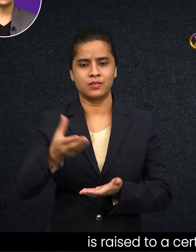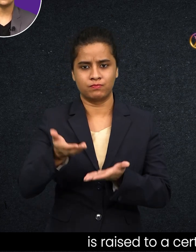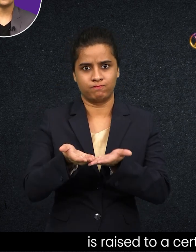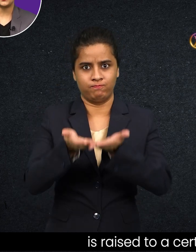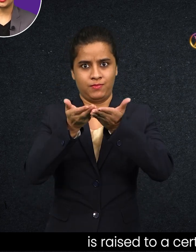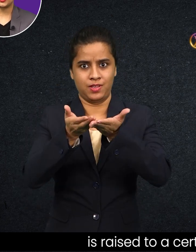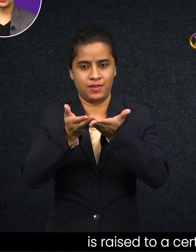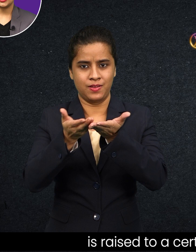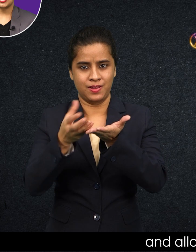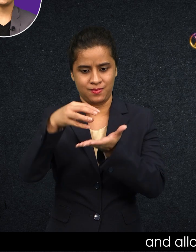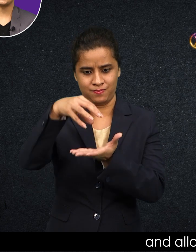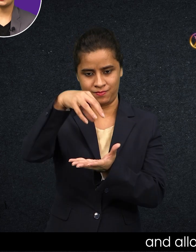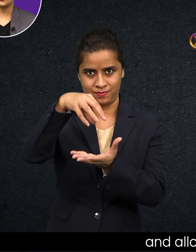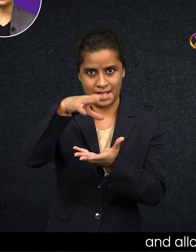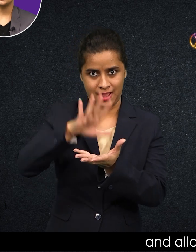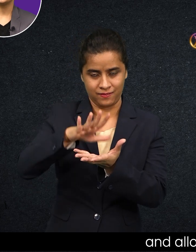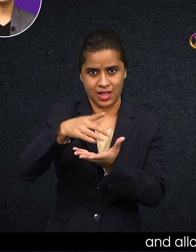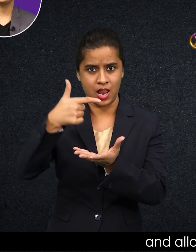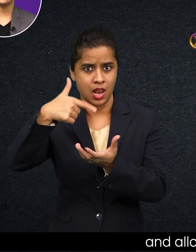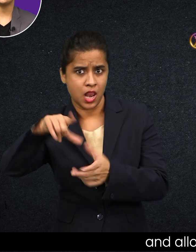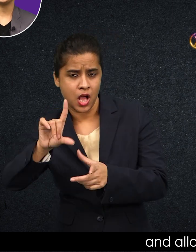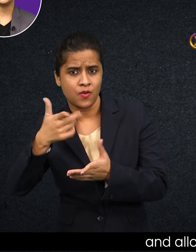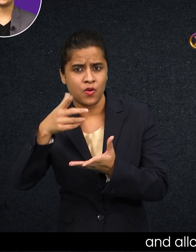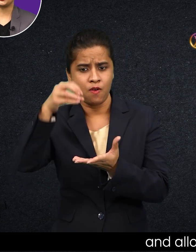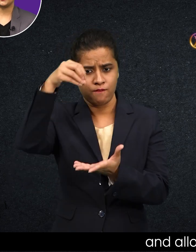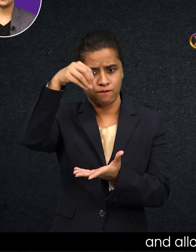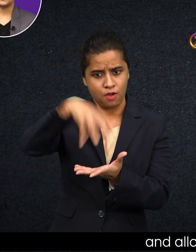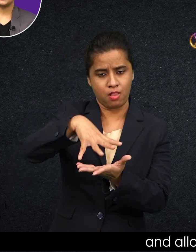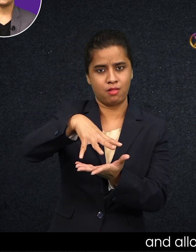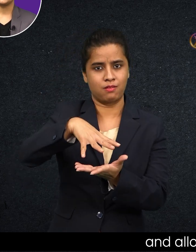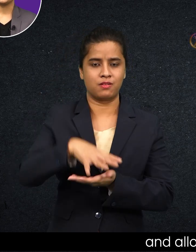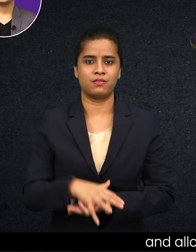height from the plate and allowed to fall on it.